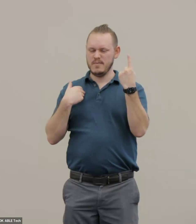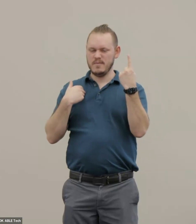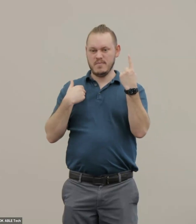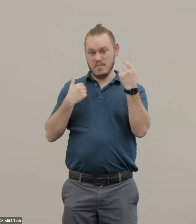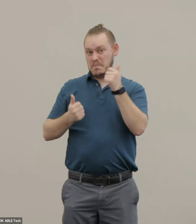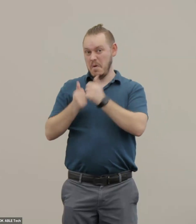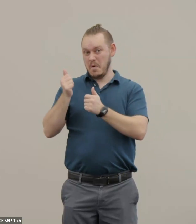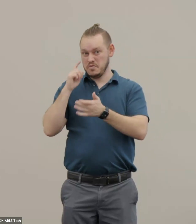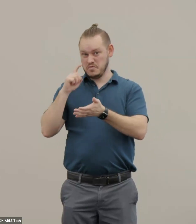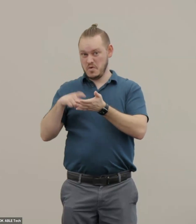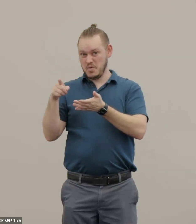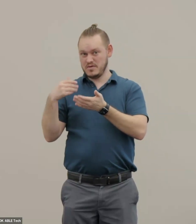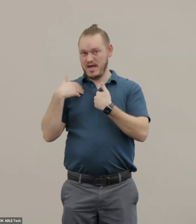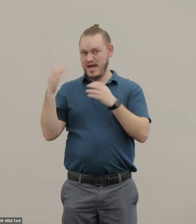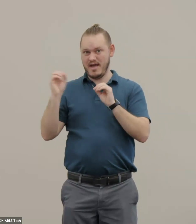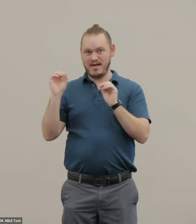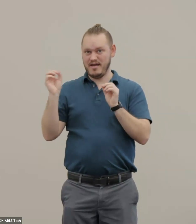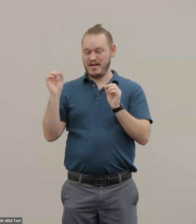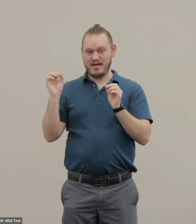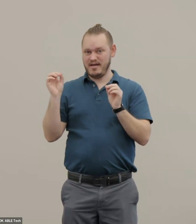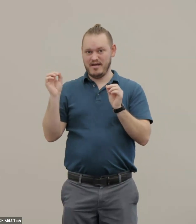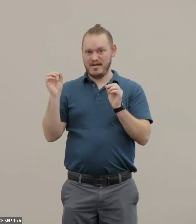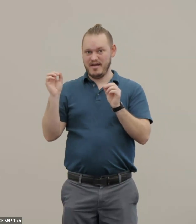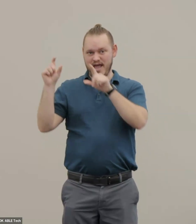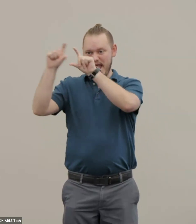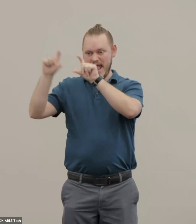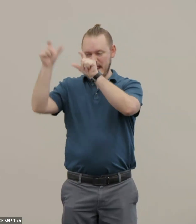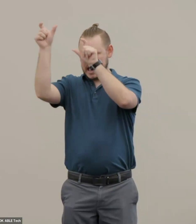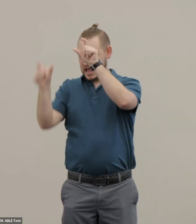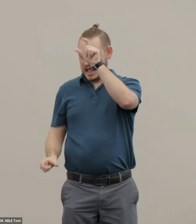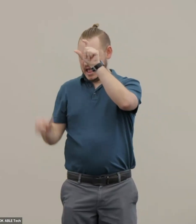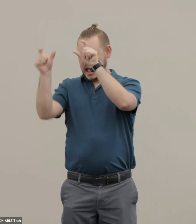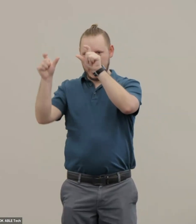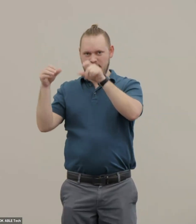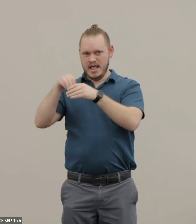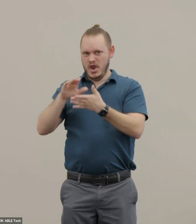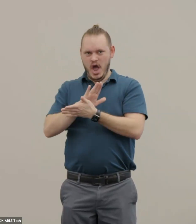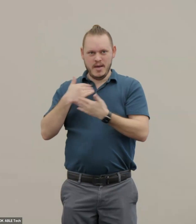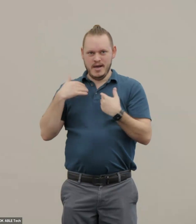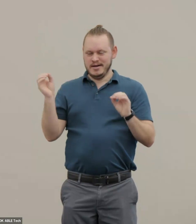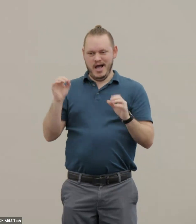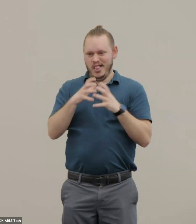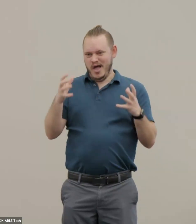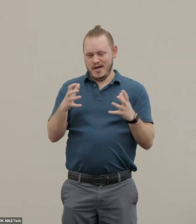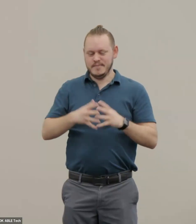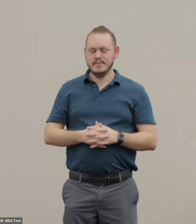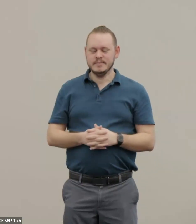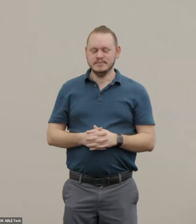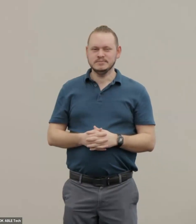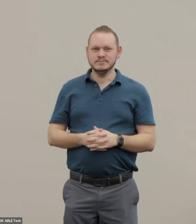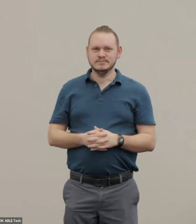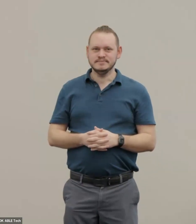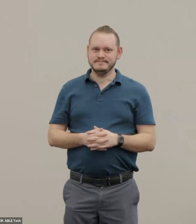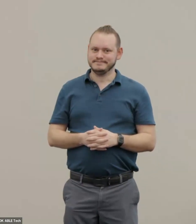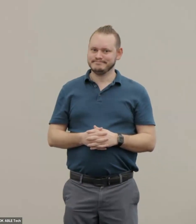most part, if you notice that I don't really have any headings in this document. And that, of